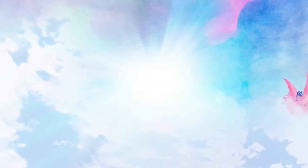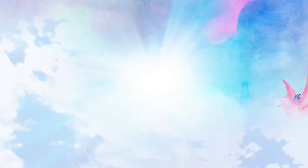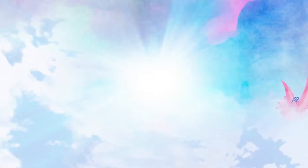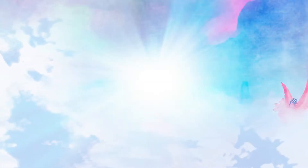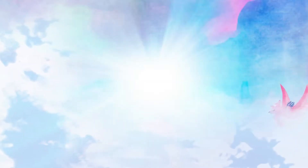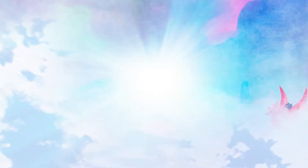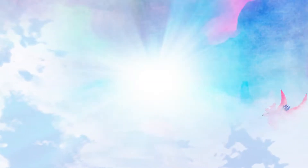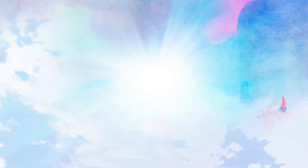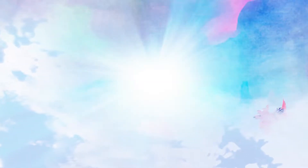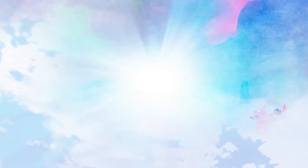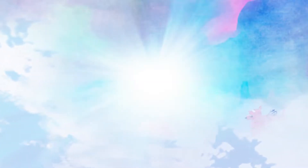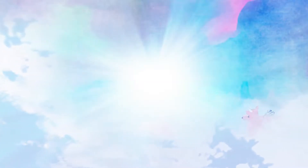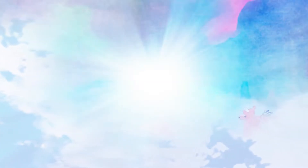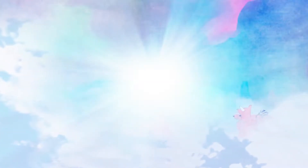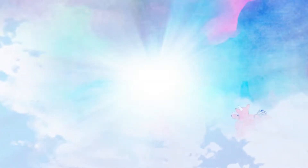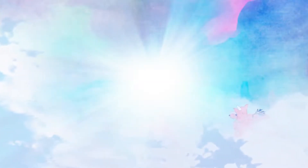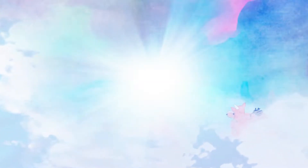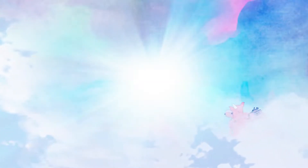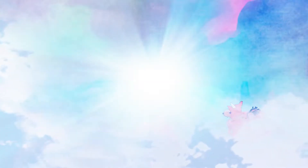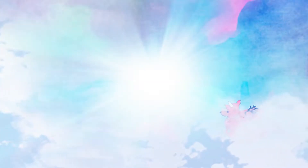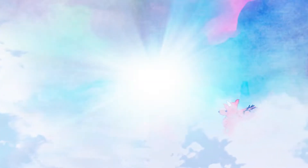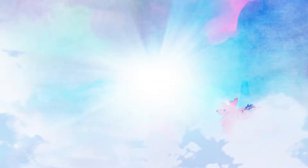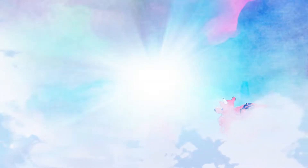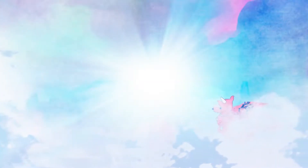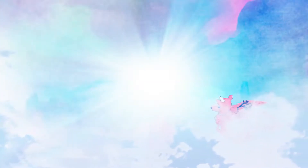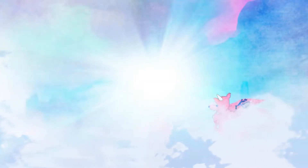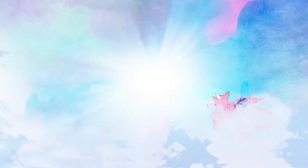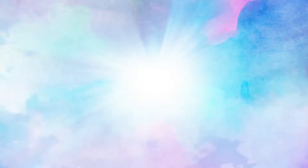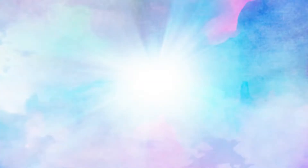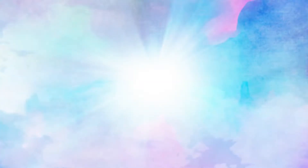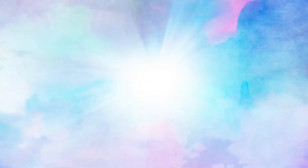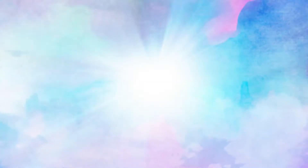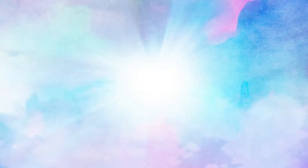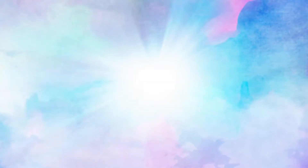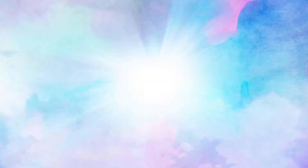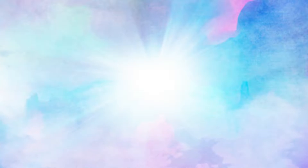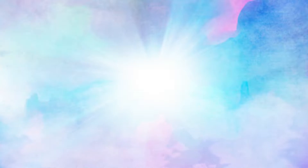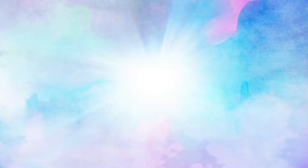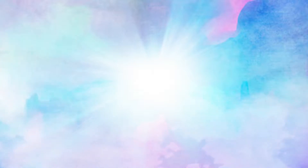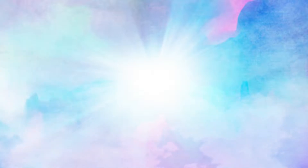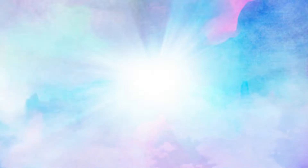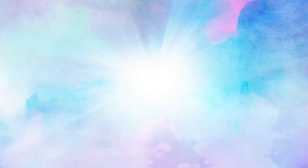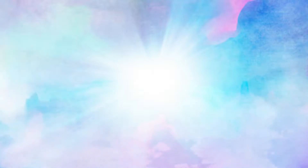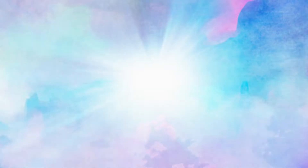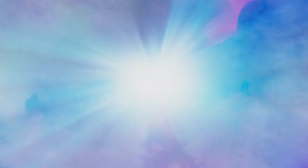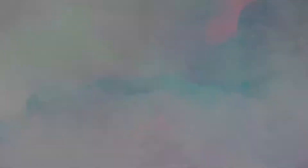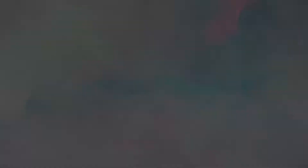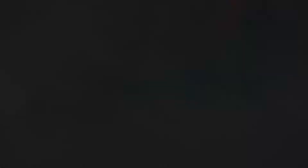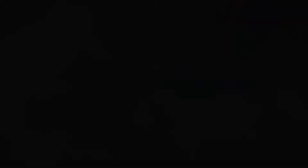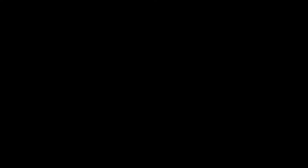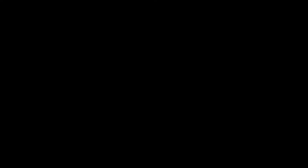sky. They flew toward the stars and said hello to the moon.